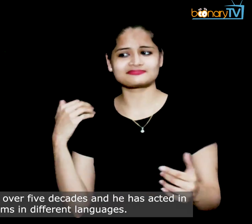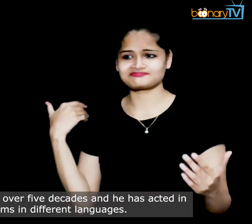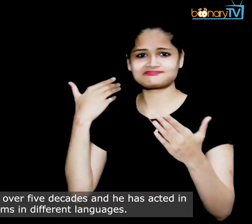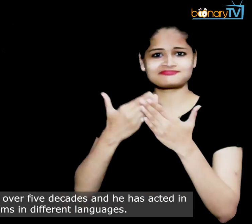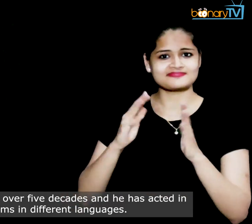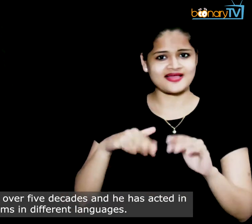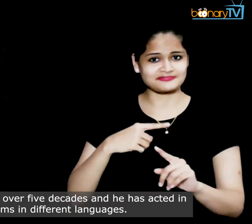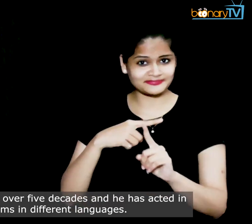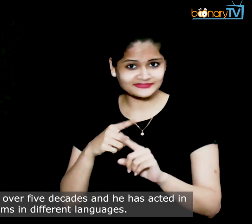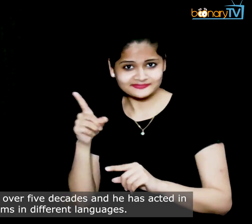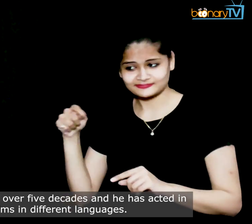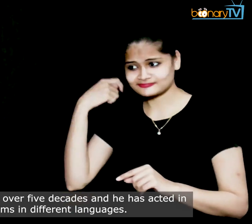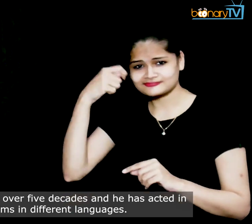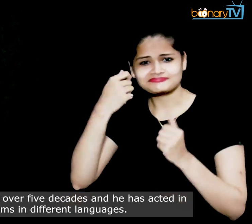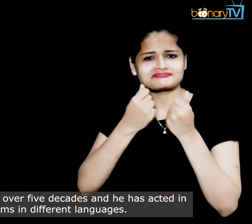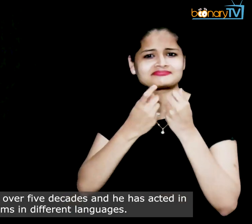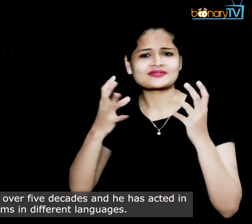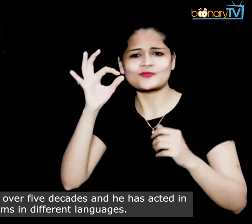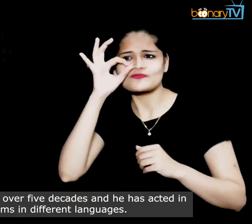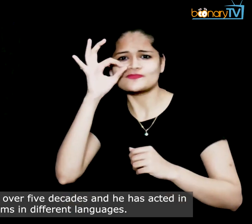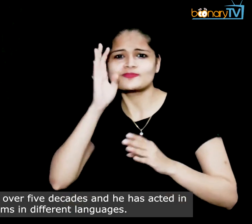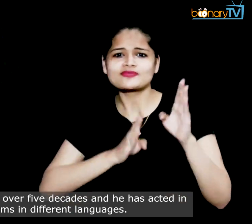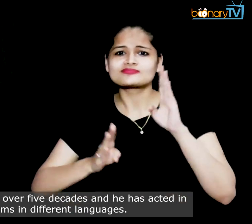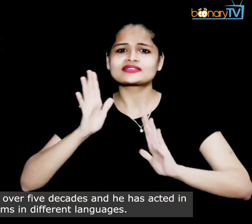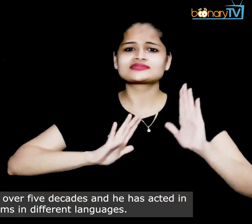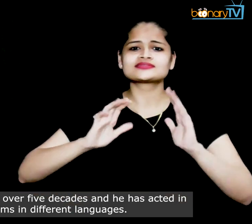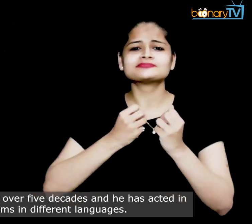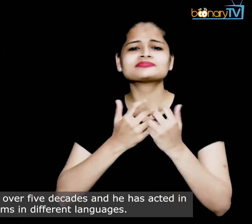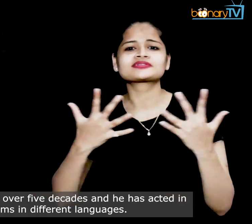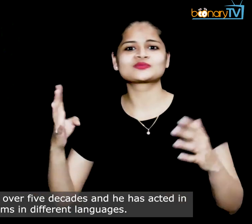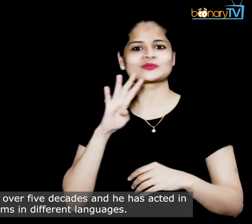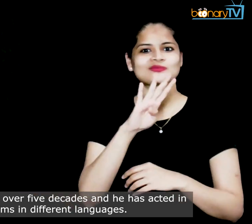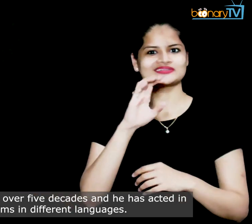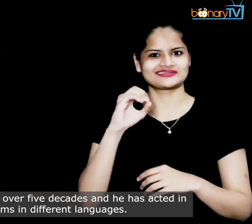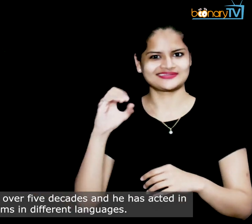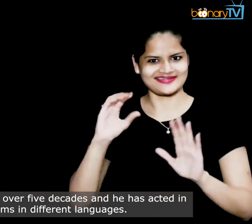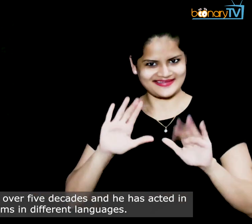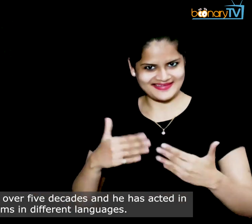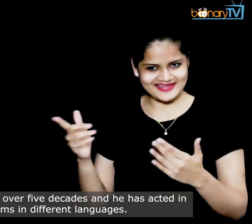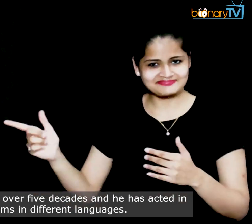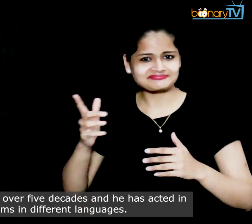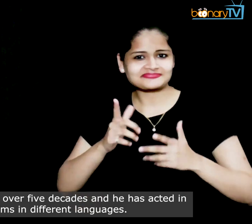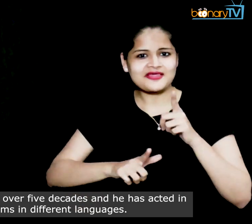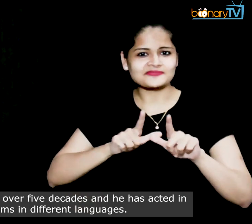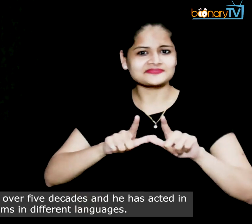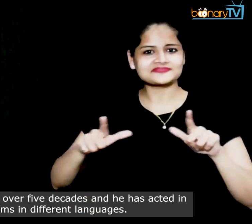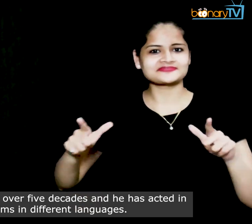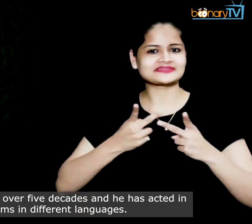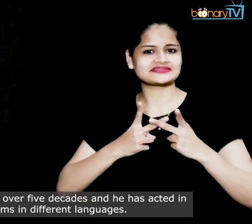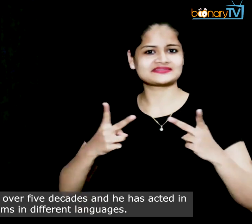he has acted in over 400 films in different languages